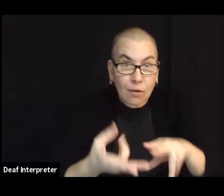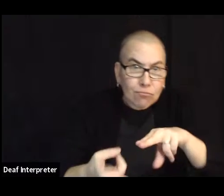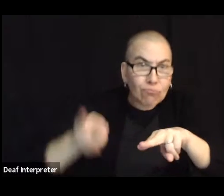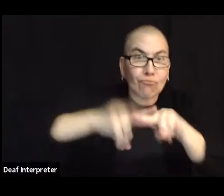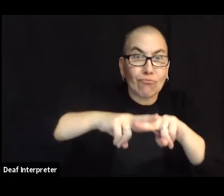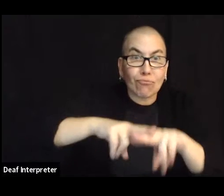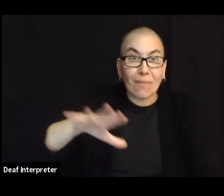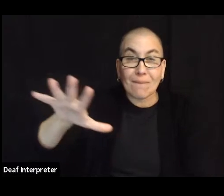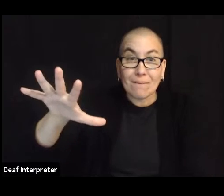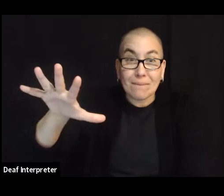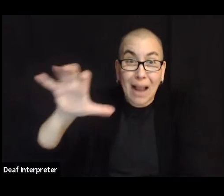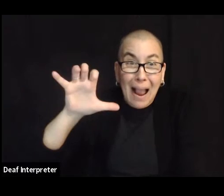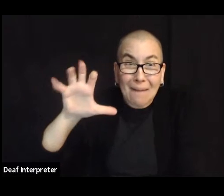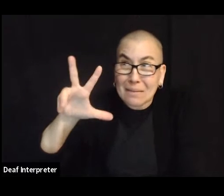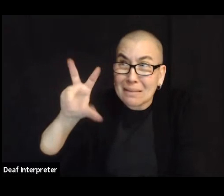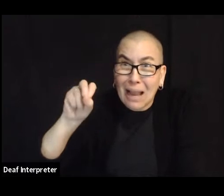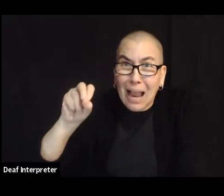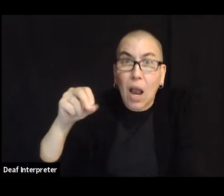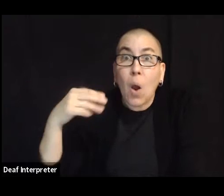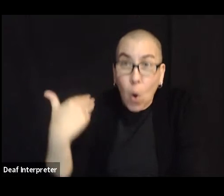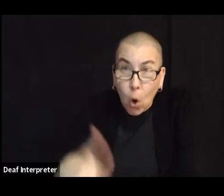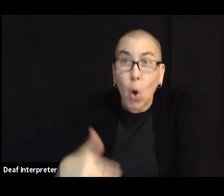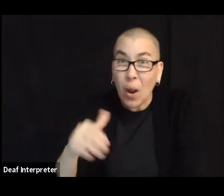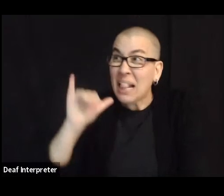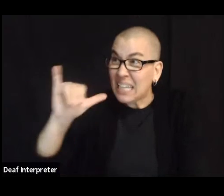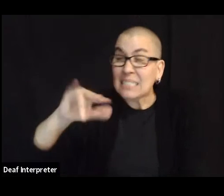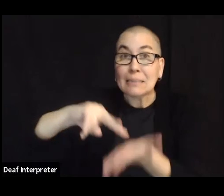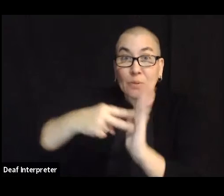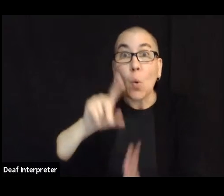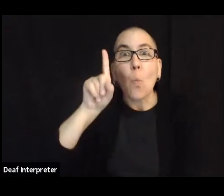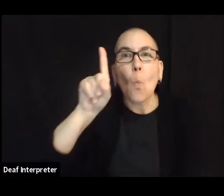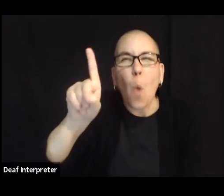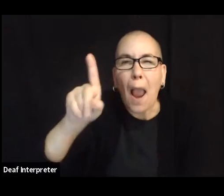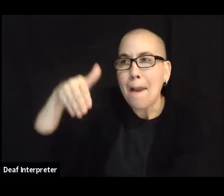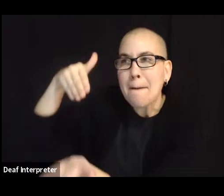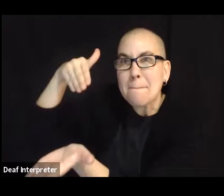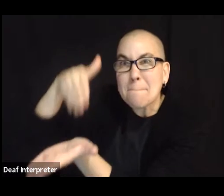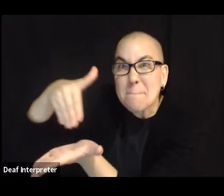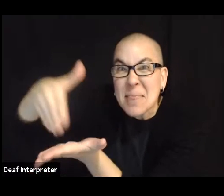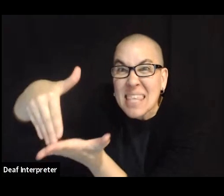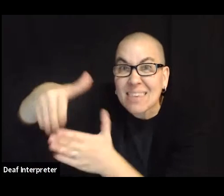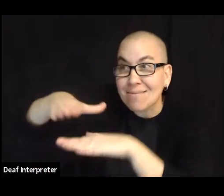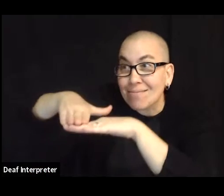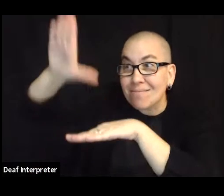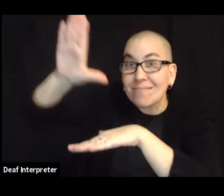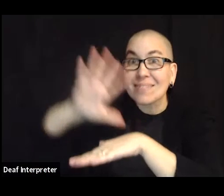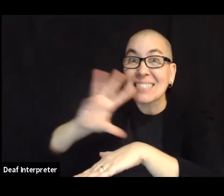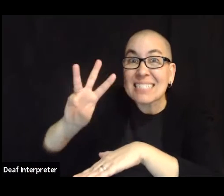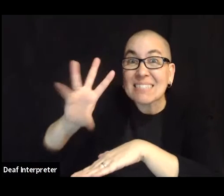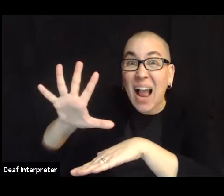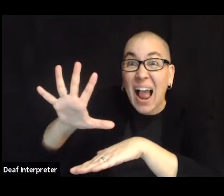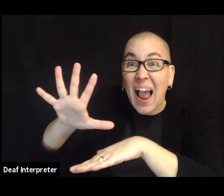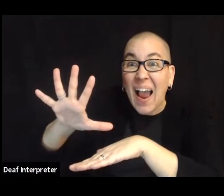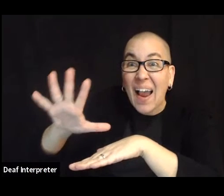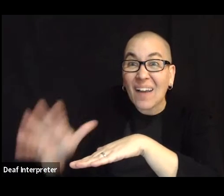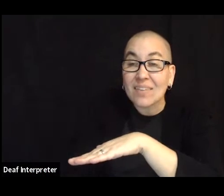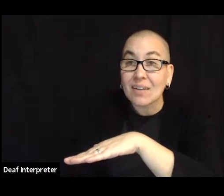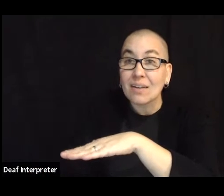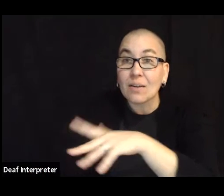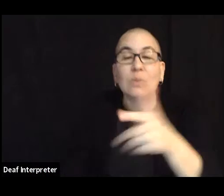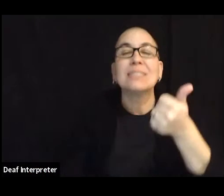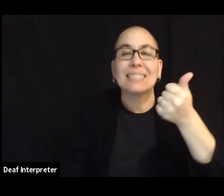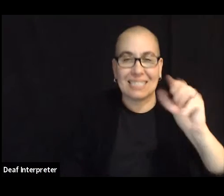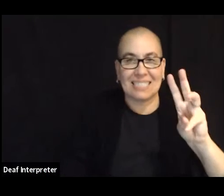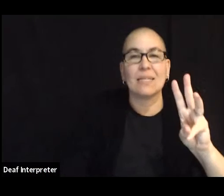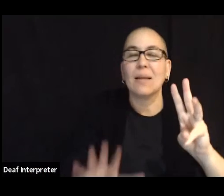million people in that group. And then when you add individuals 18 or 16 to 64 with underlying